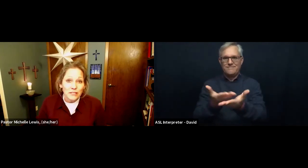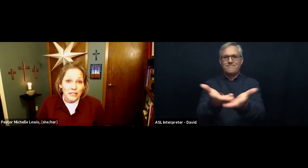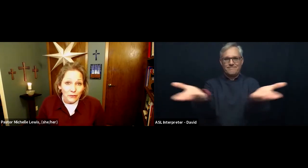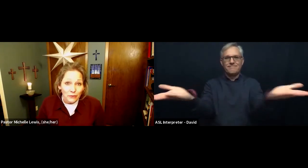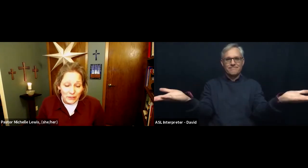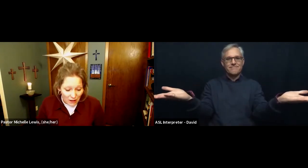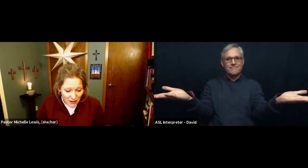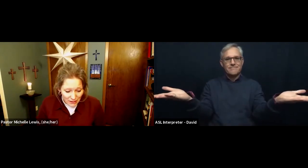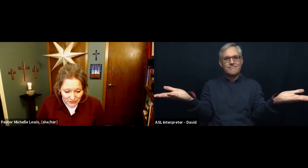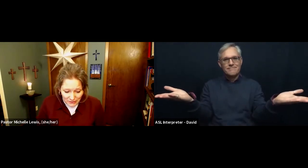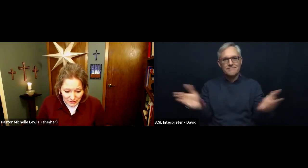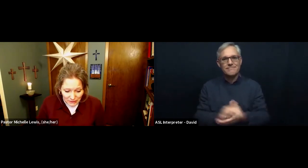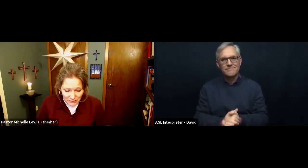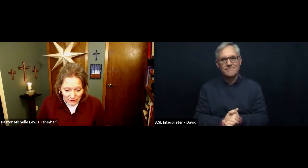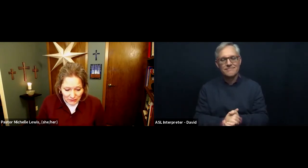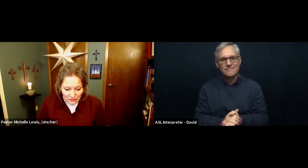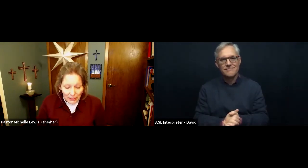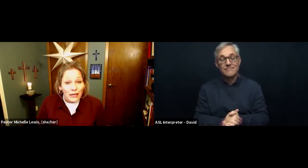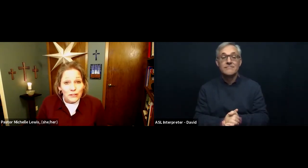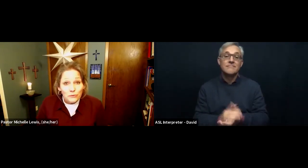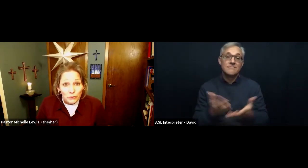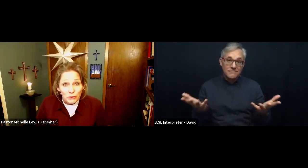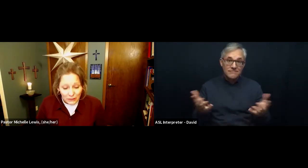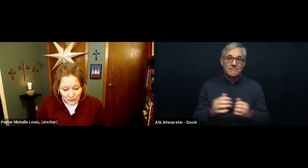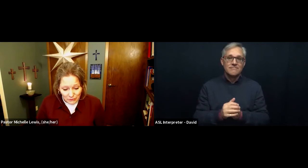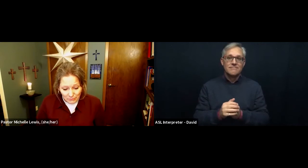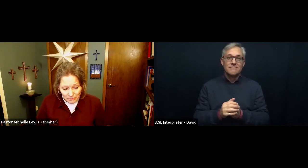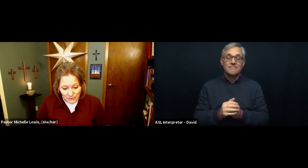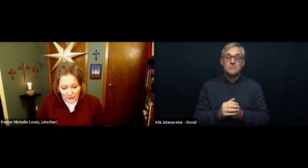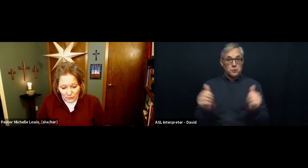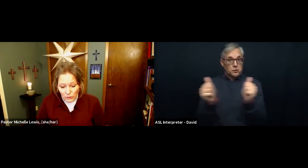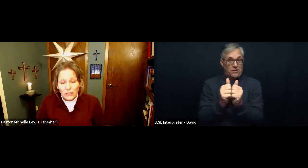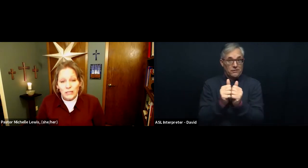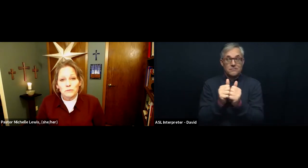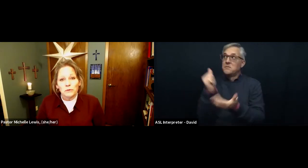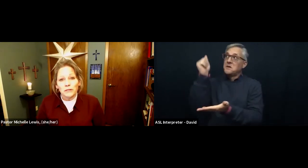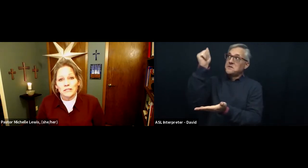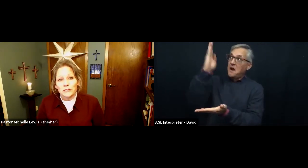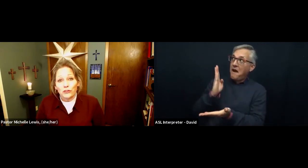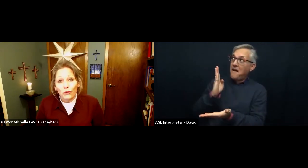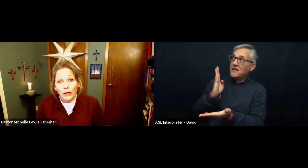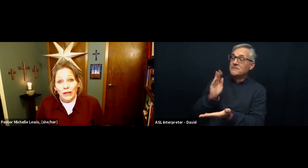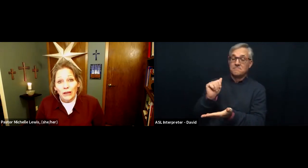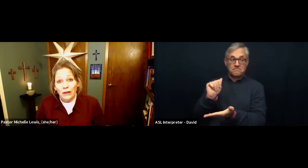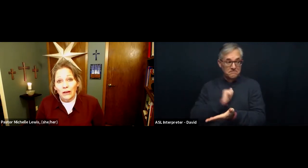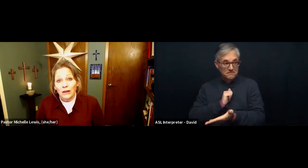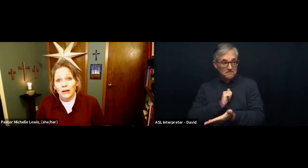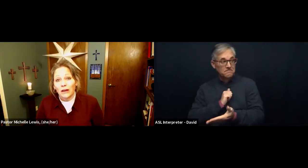So together with God and with one another, we experience